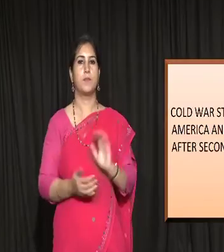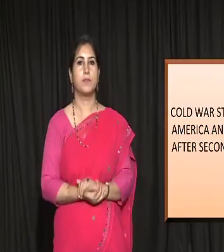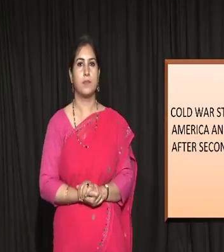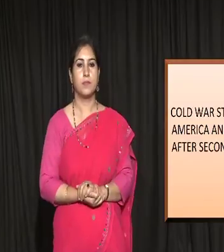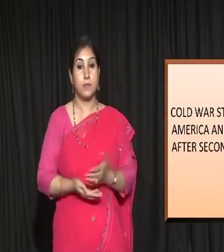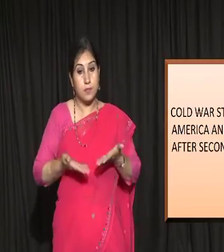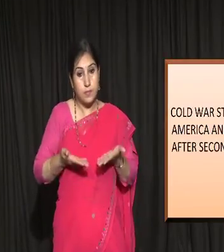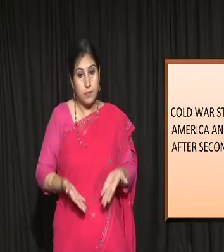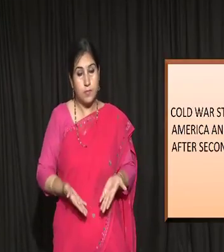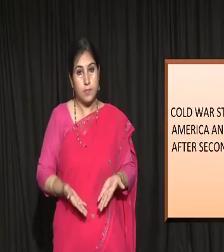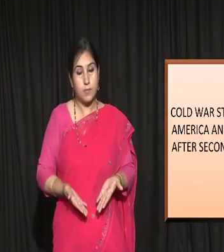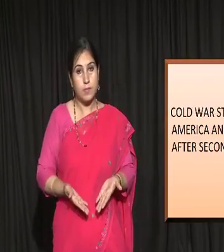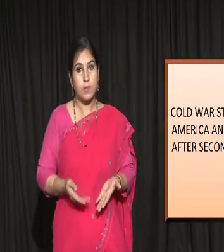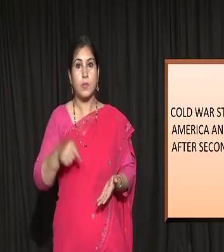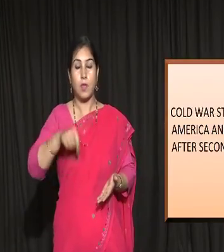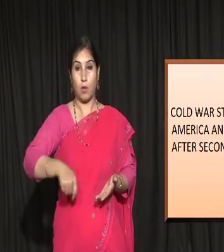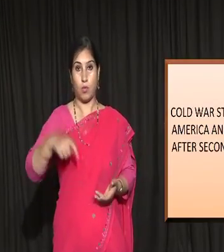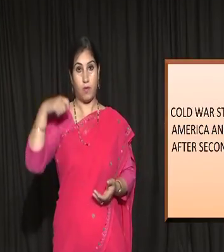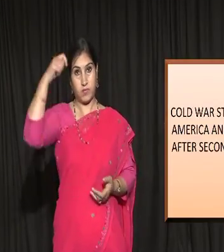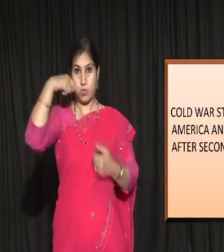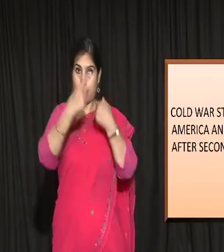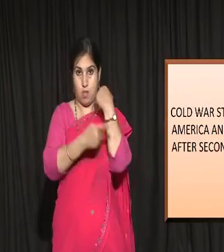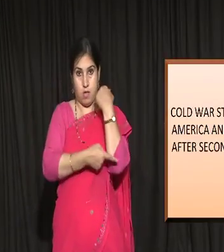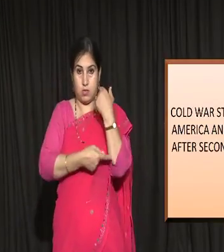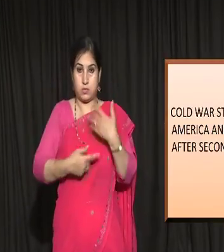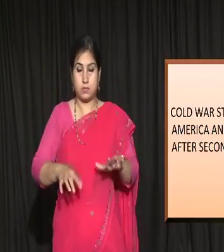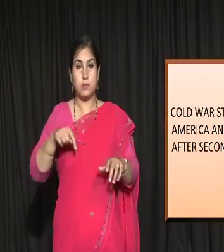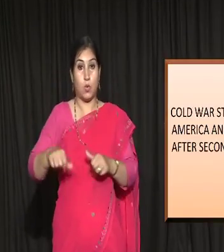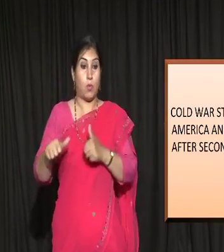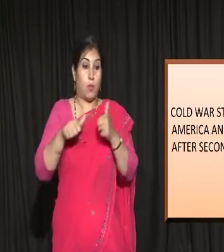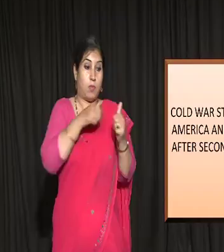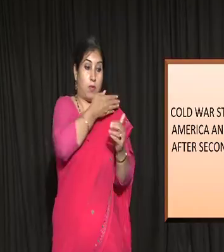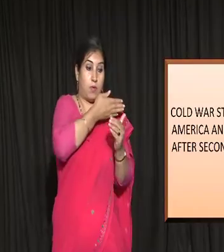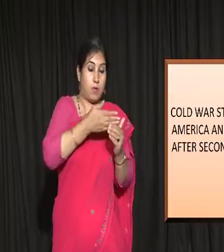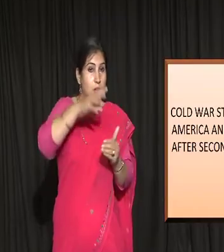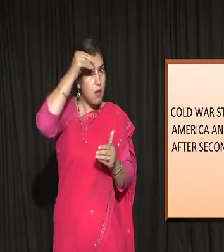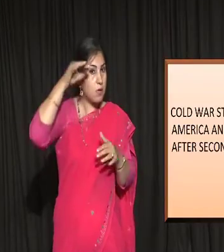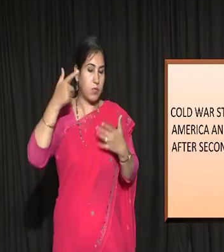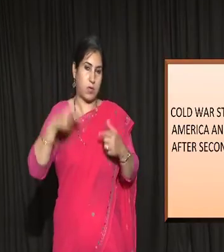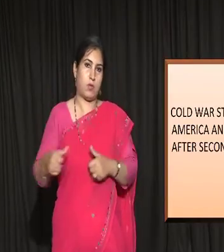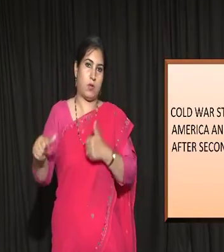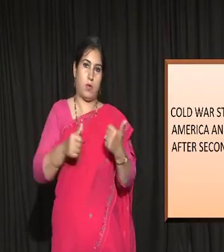With this, we come to the end of this lesson. Let us revise what we have learnt in this lesson so